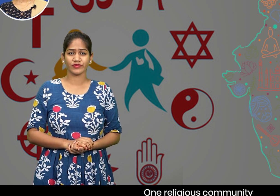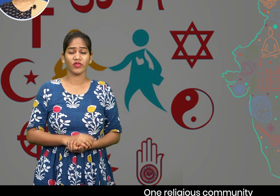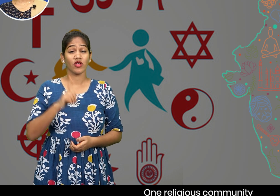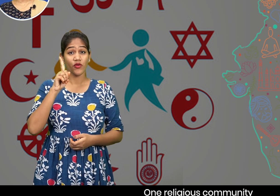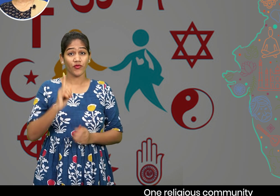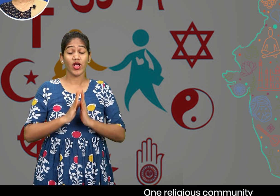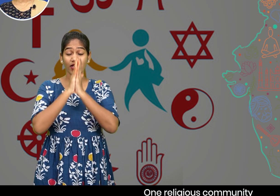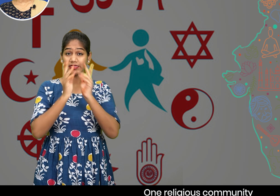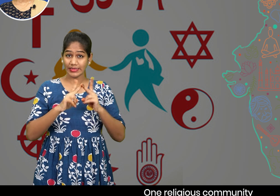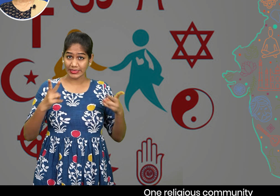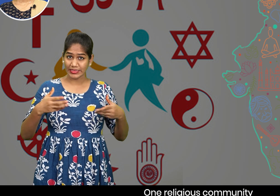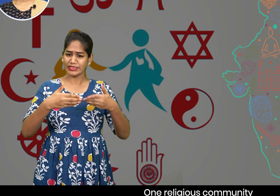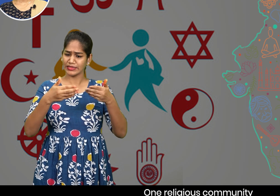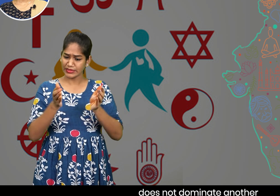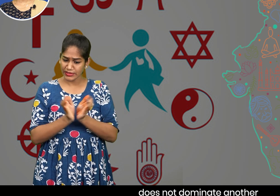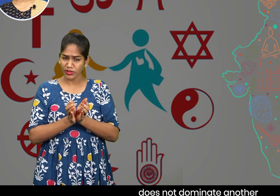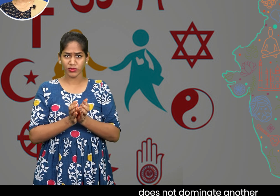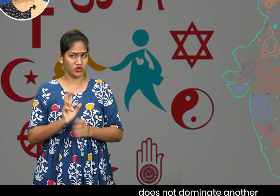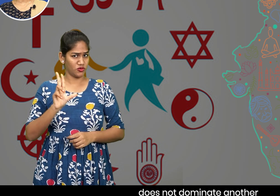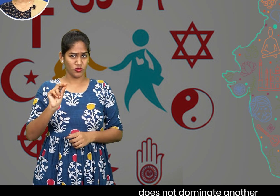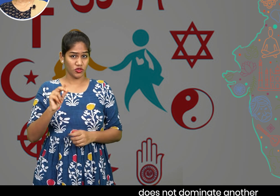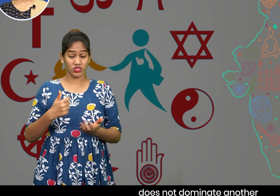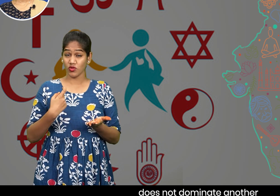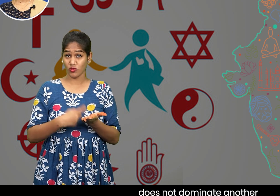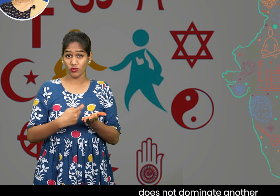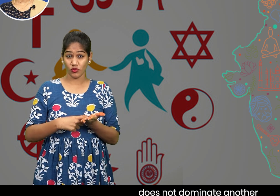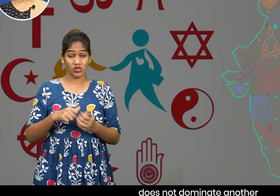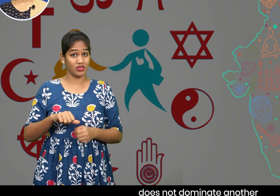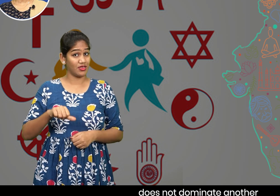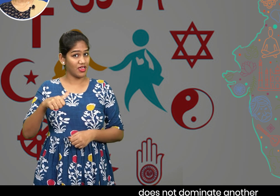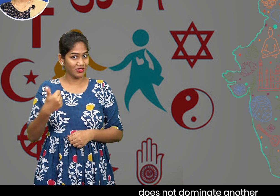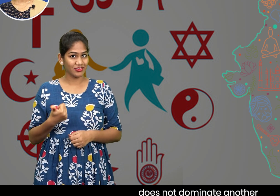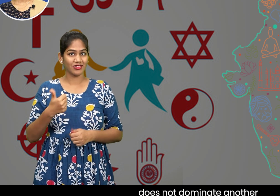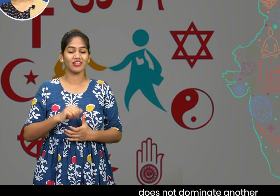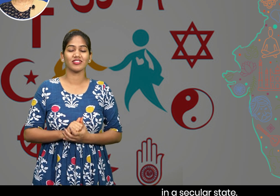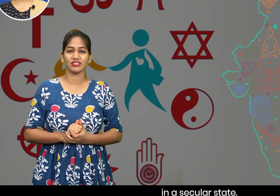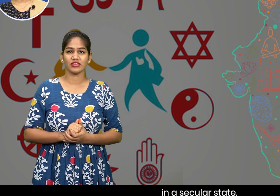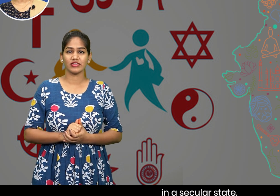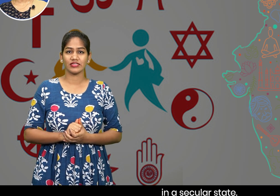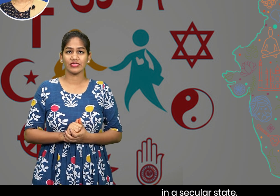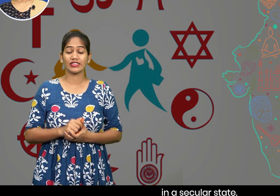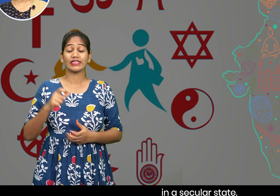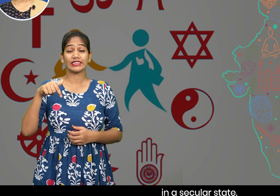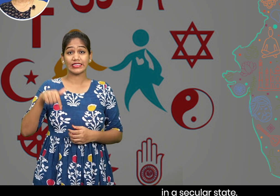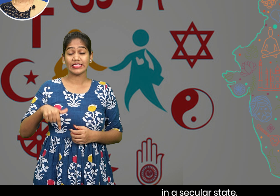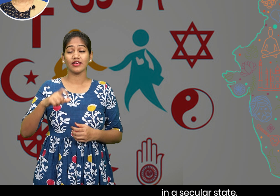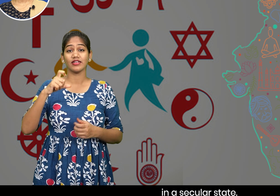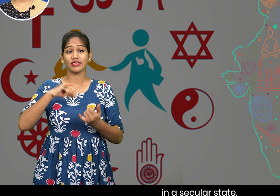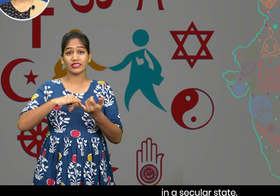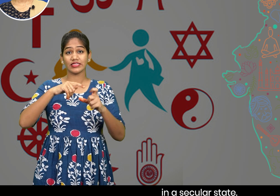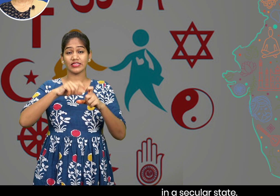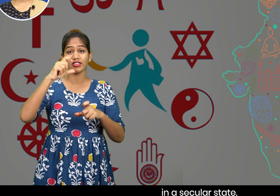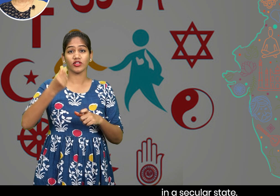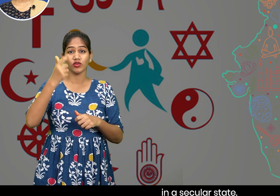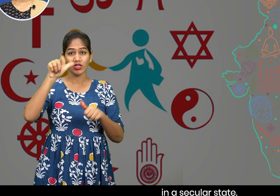One religious community does not dominate another in a secular state.